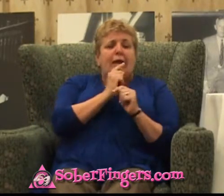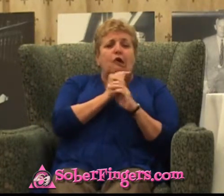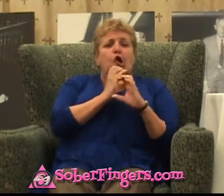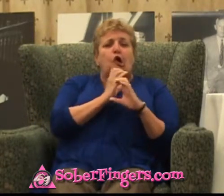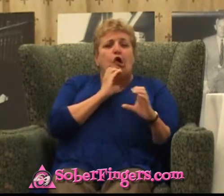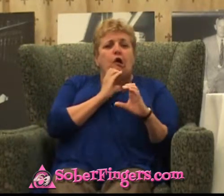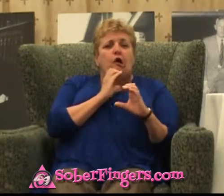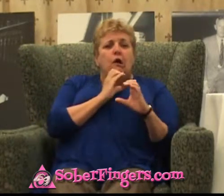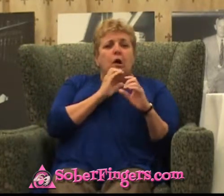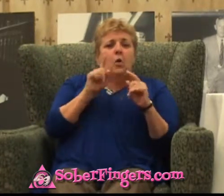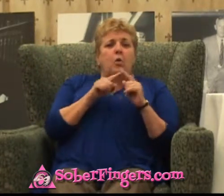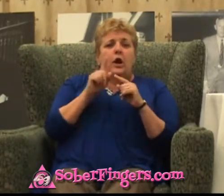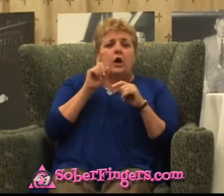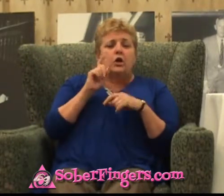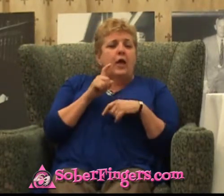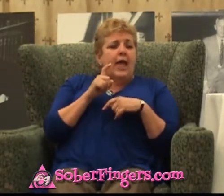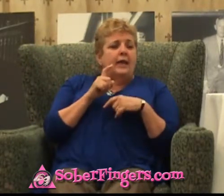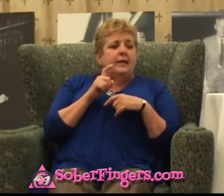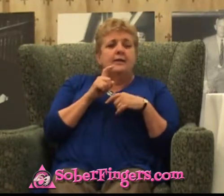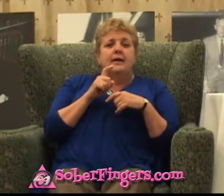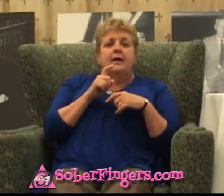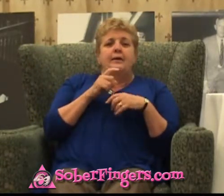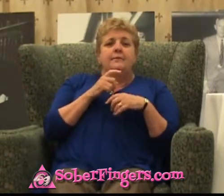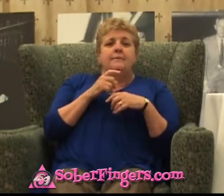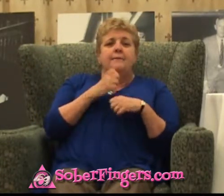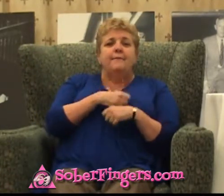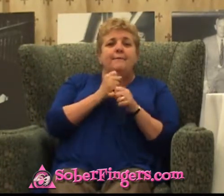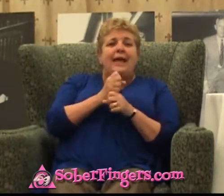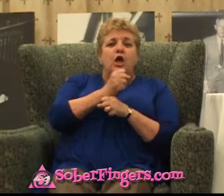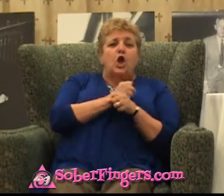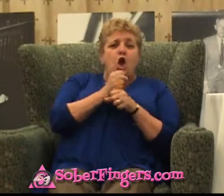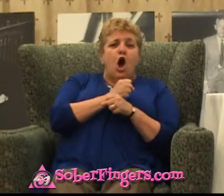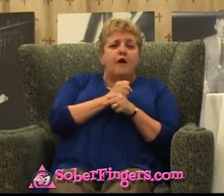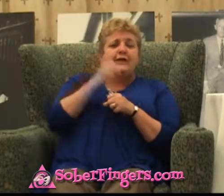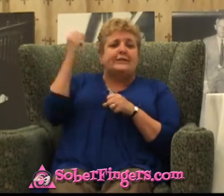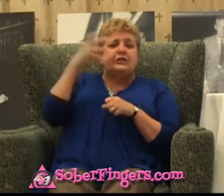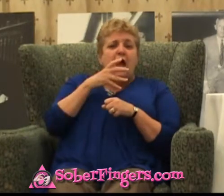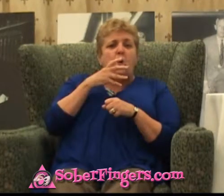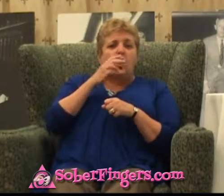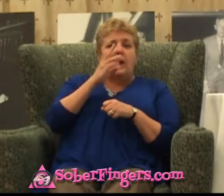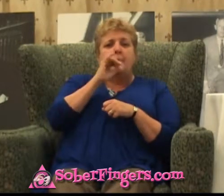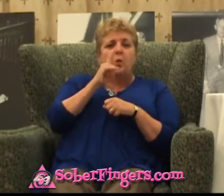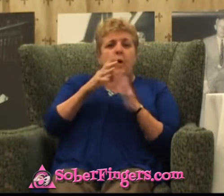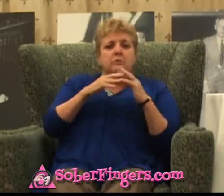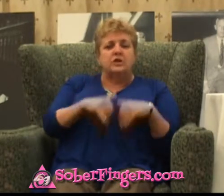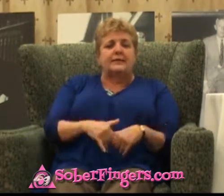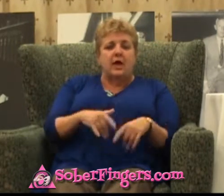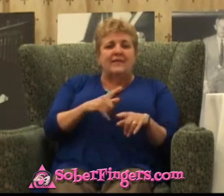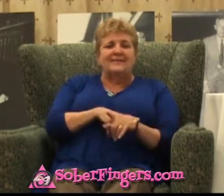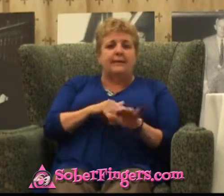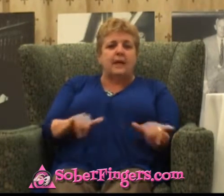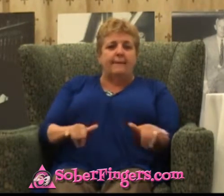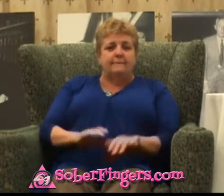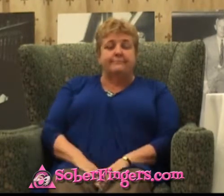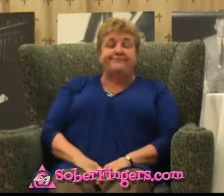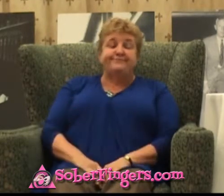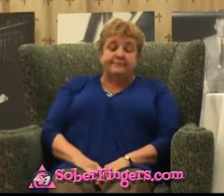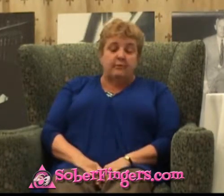at the same time, the well quit. You would think nobody would want what I had. But what I got to tell you is